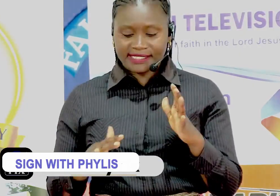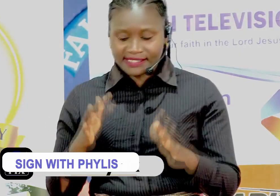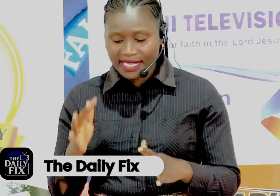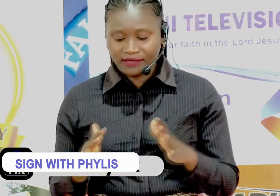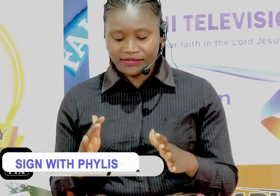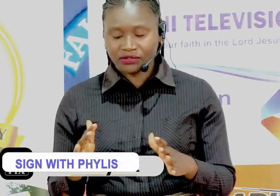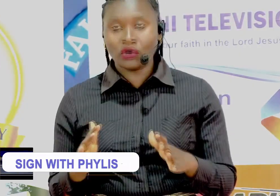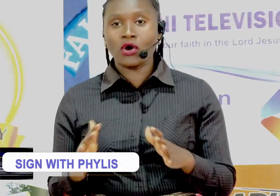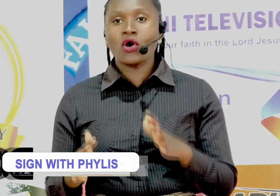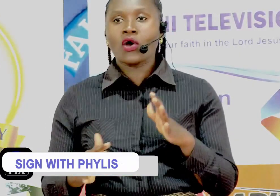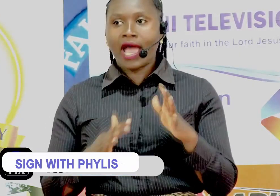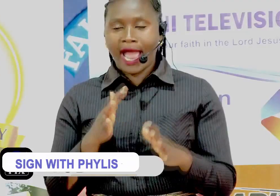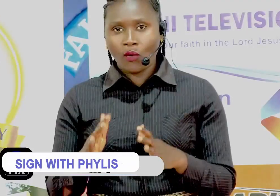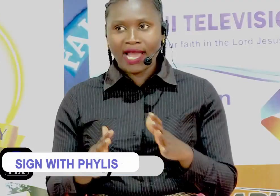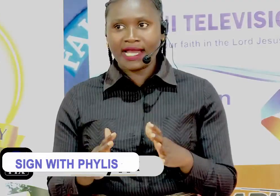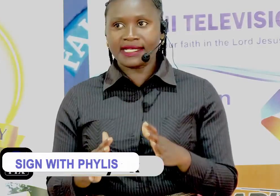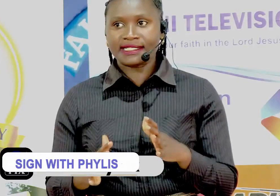ourselves. So ourselves.